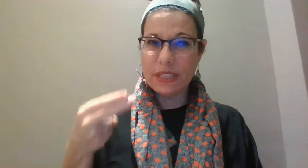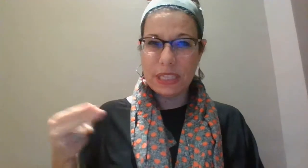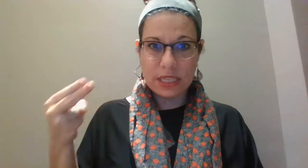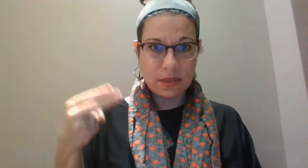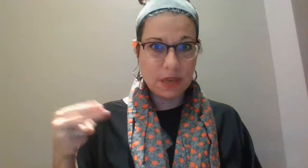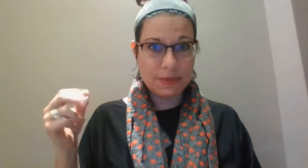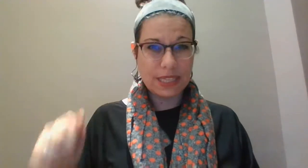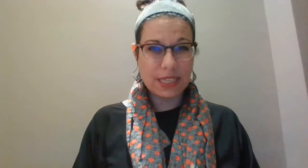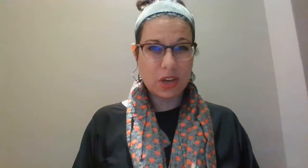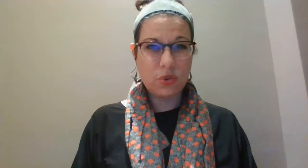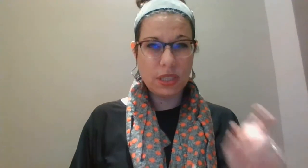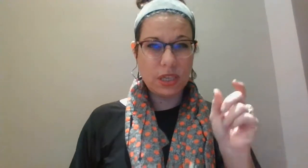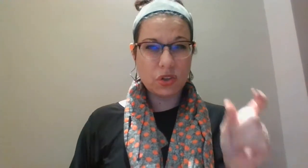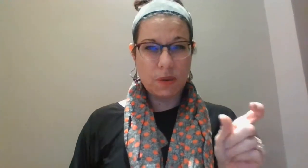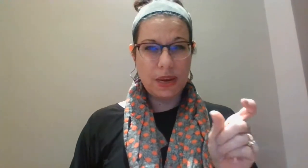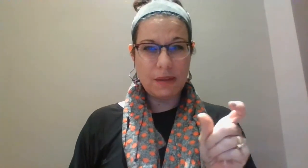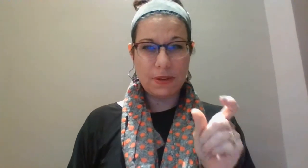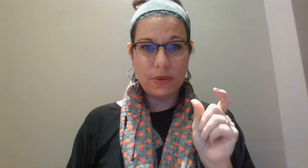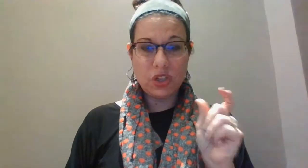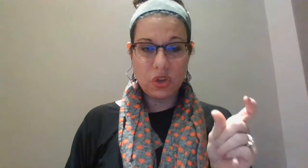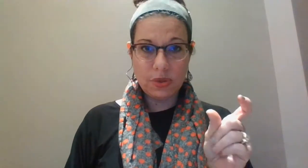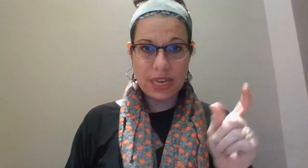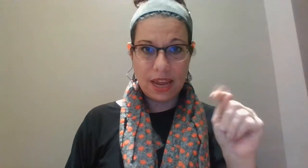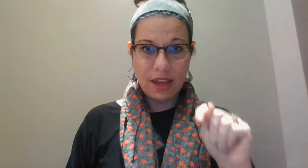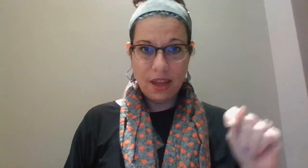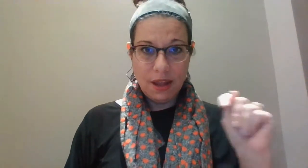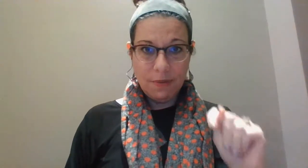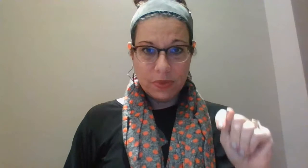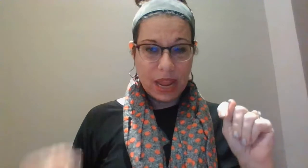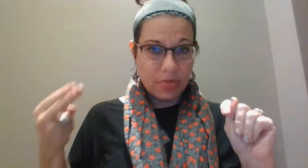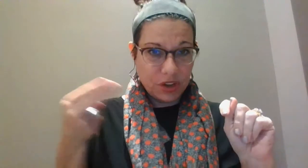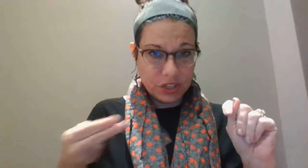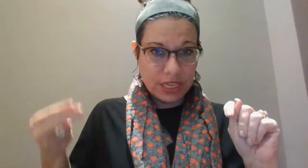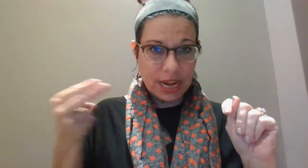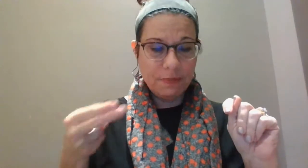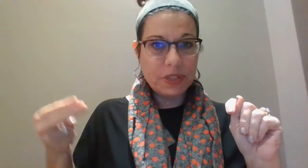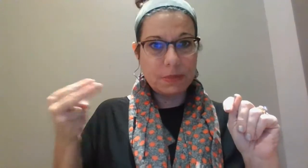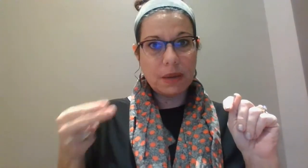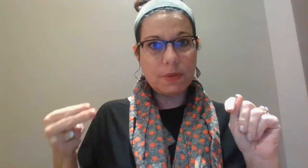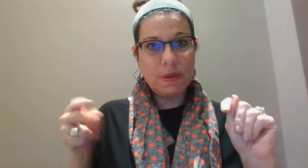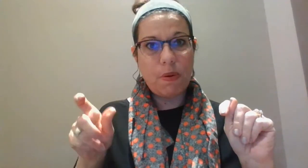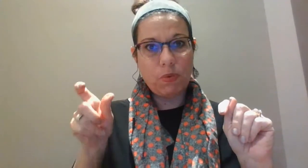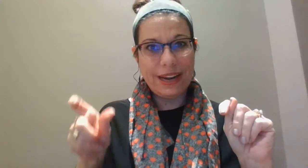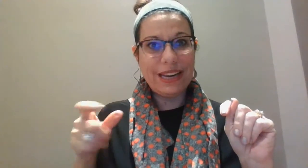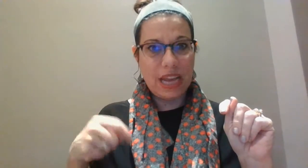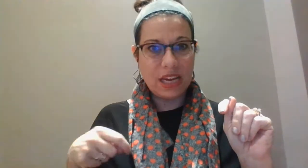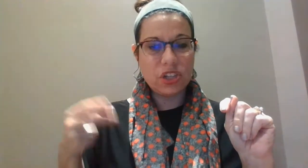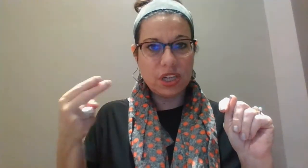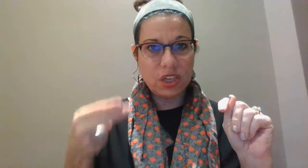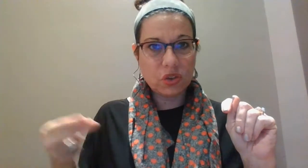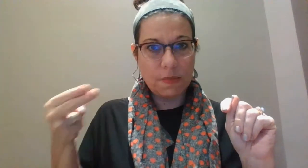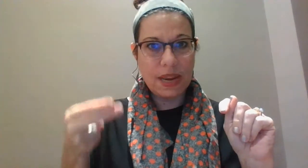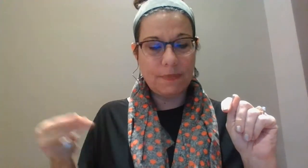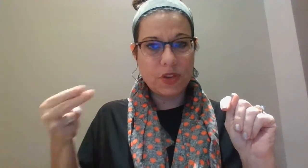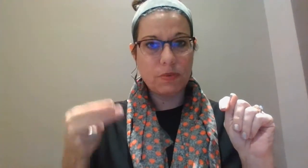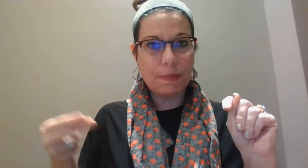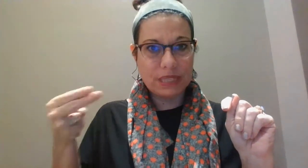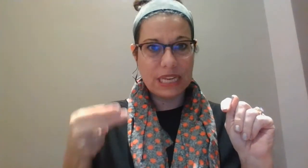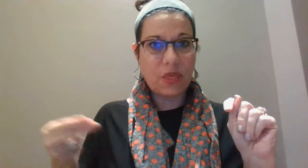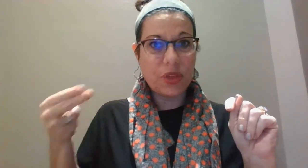seen sometimes on schedules to discriminate between Tuesday and Thursday? Sometimes people write an H to discriminate and to represent